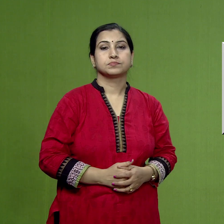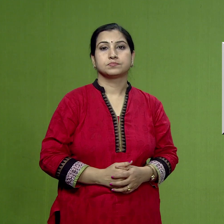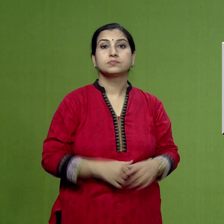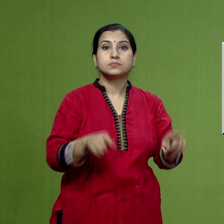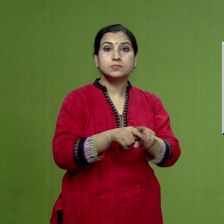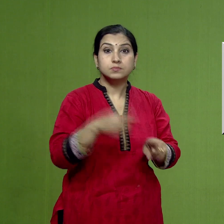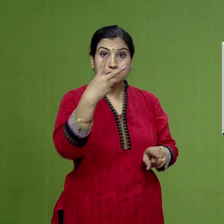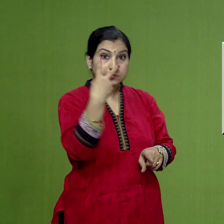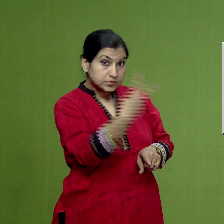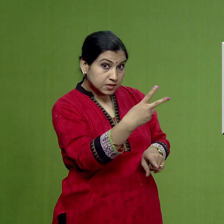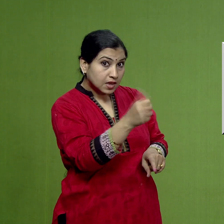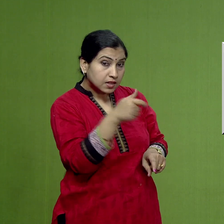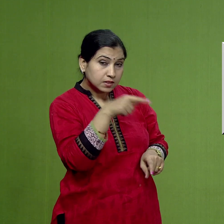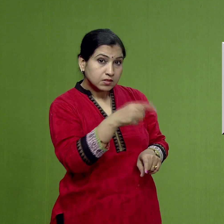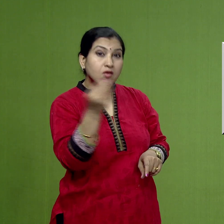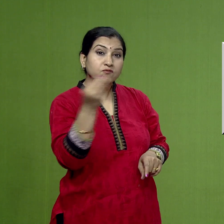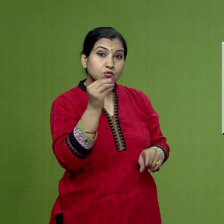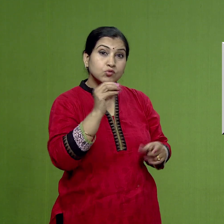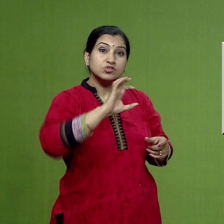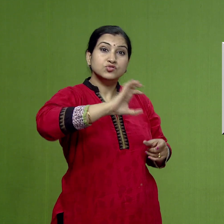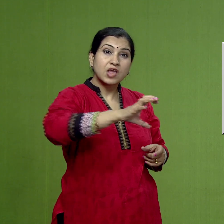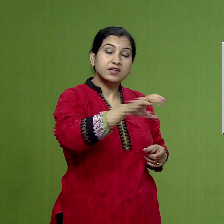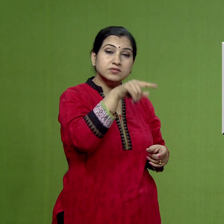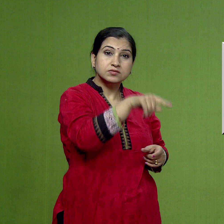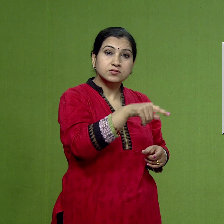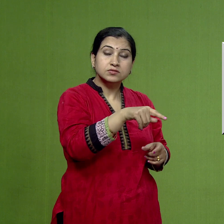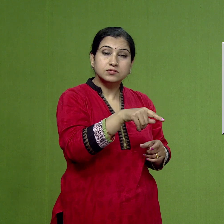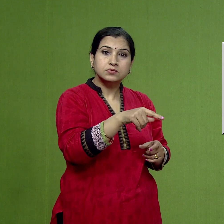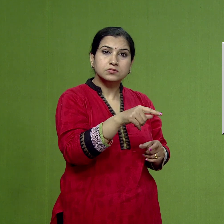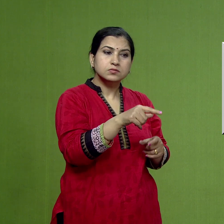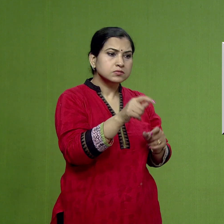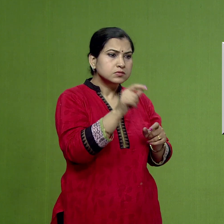As you see, in some states, the number of dots is less.